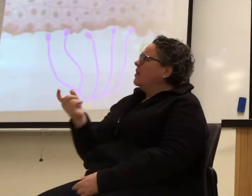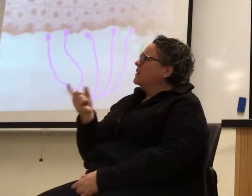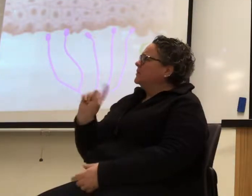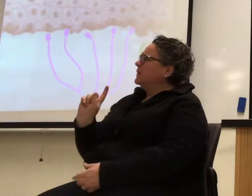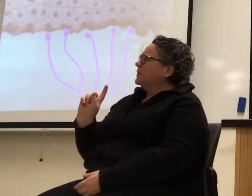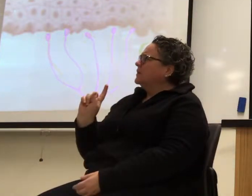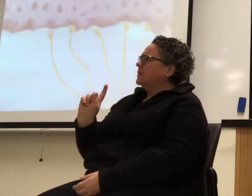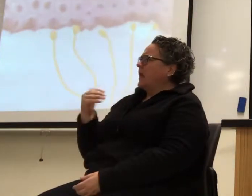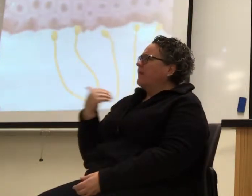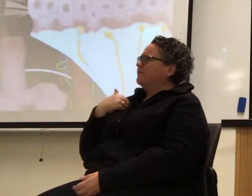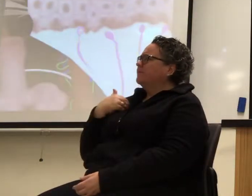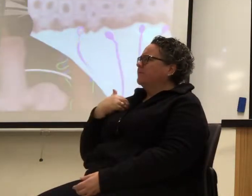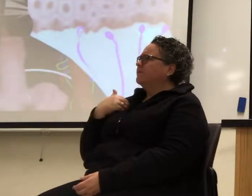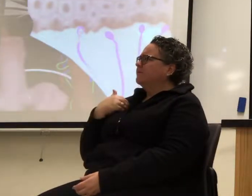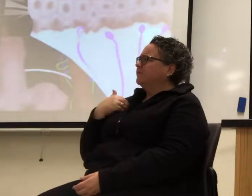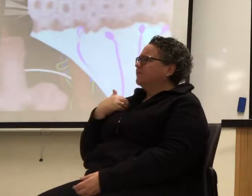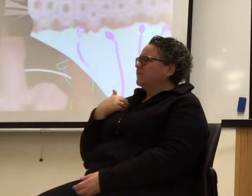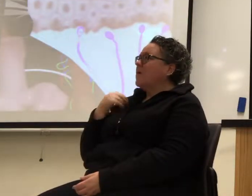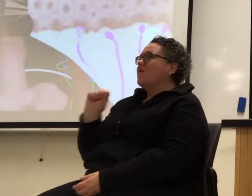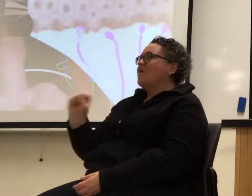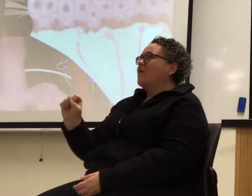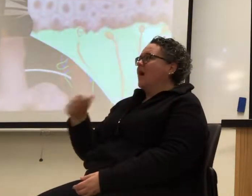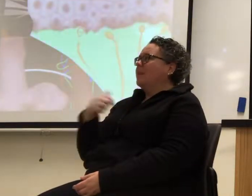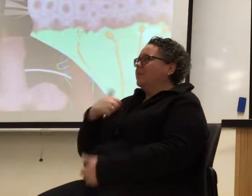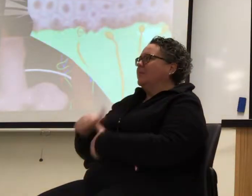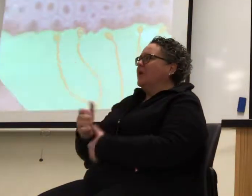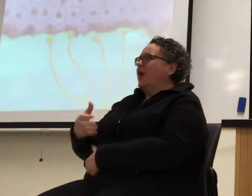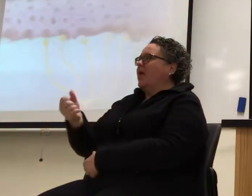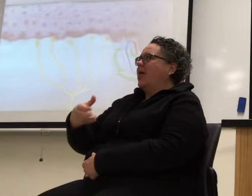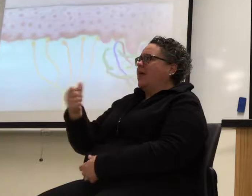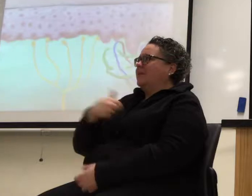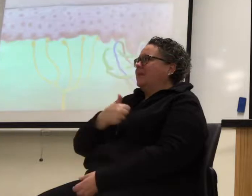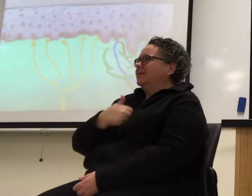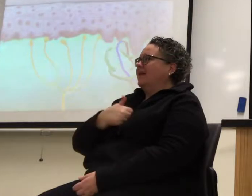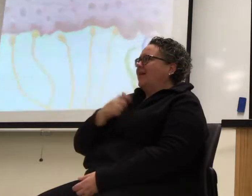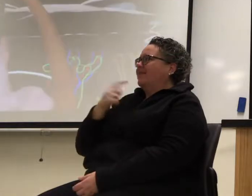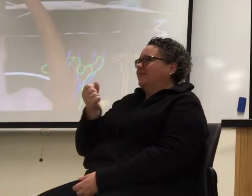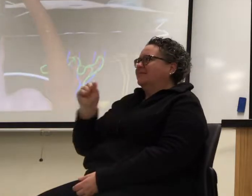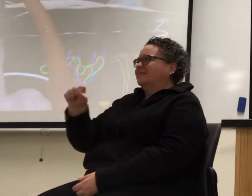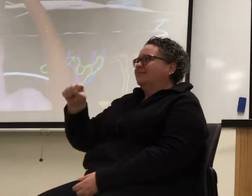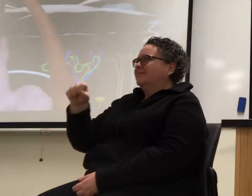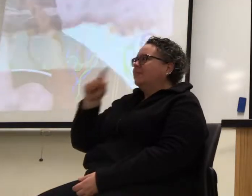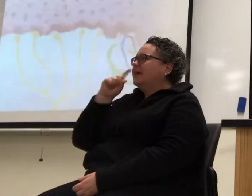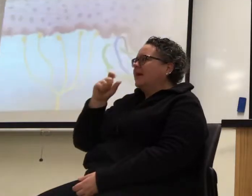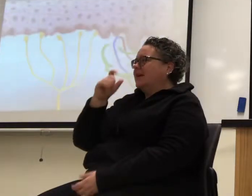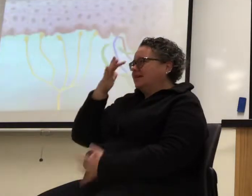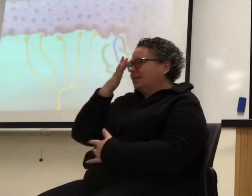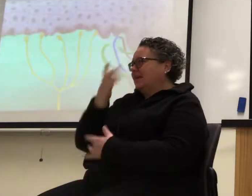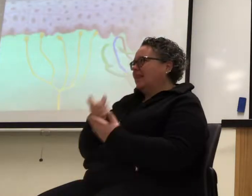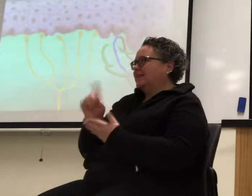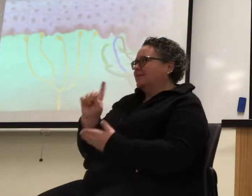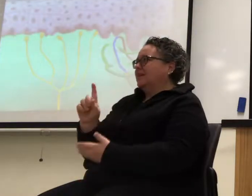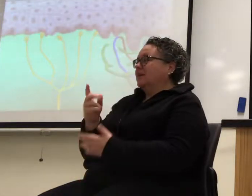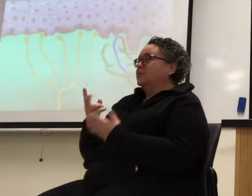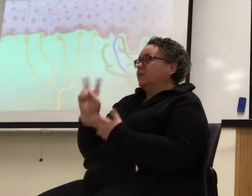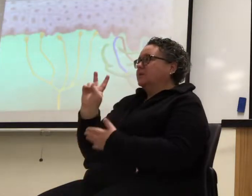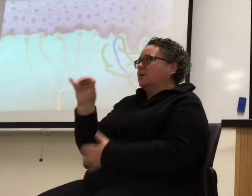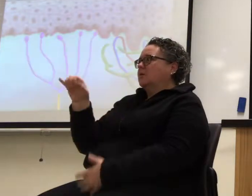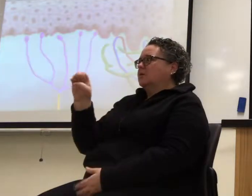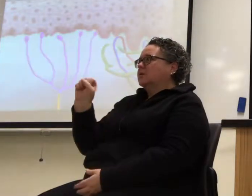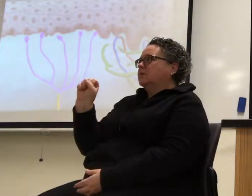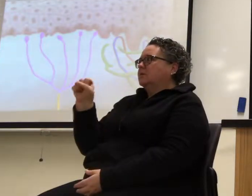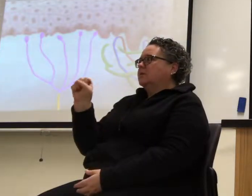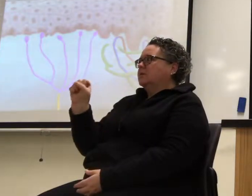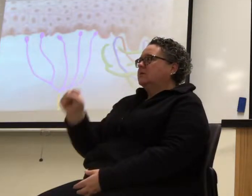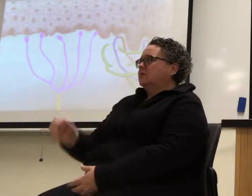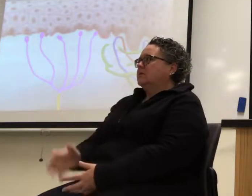It's tactile corpuscles. Let me see how much detail they show you. I don't know. I can't get that close.